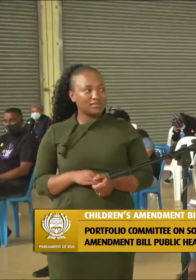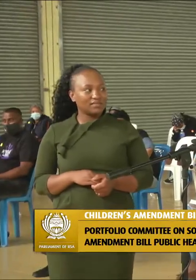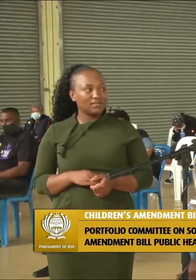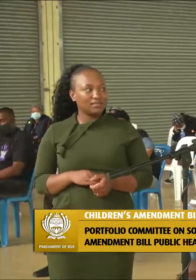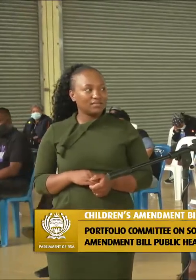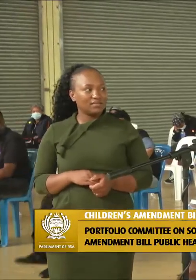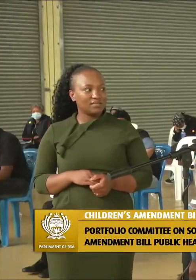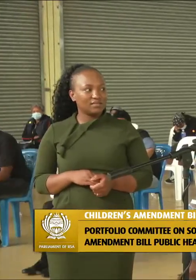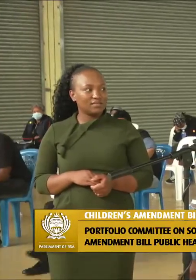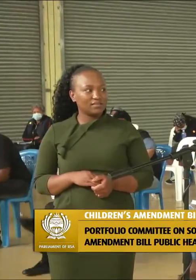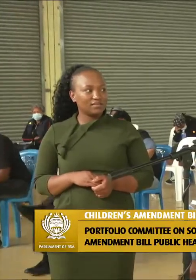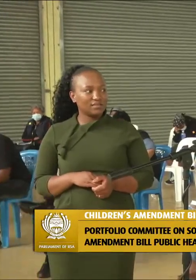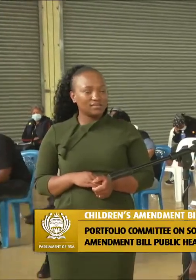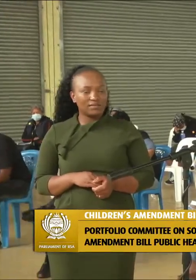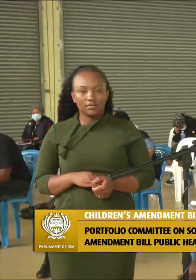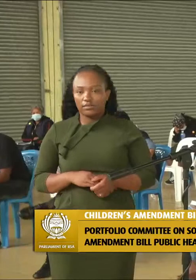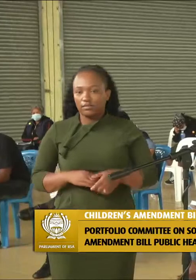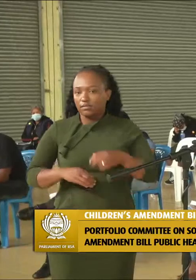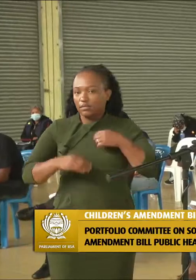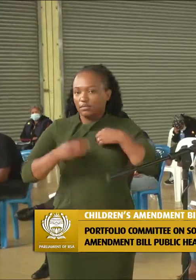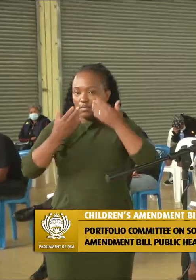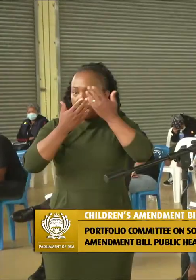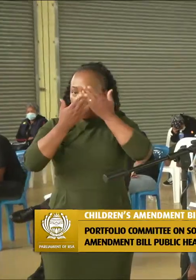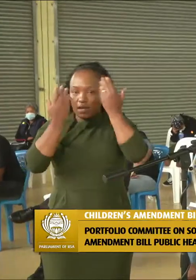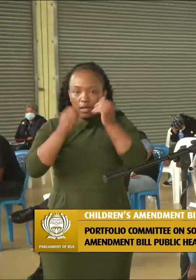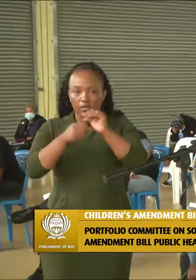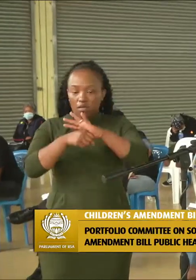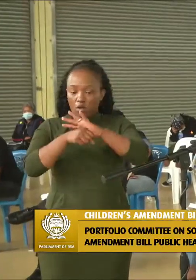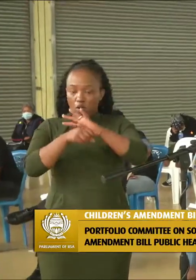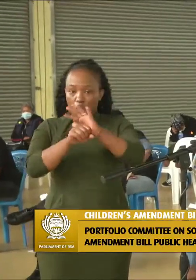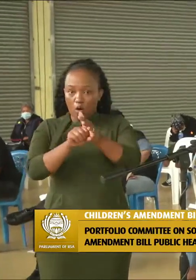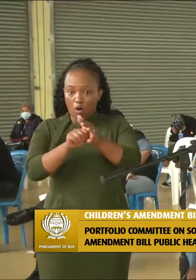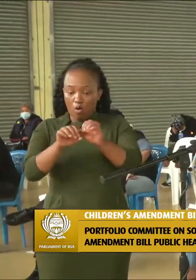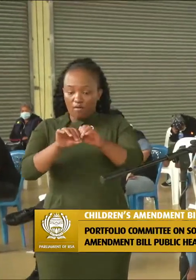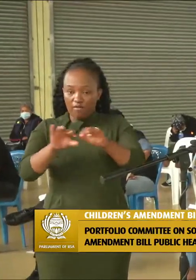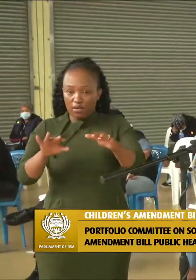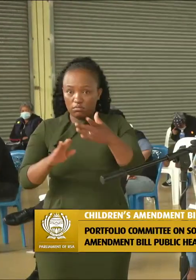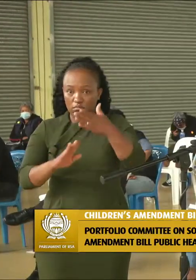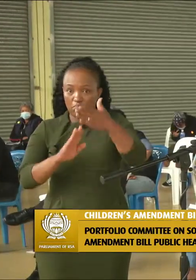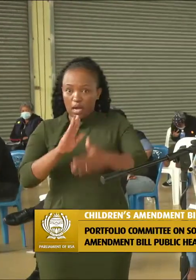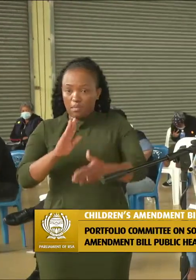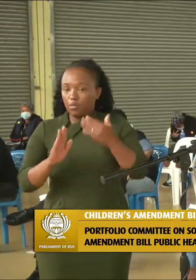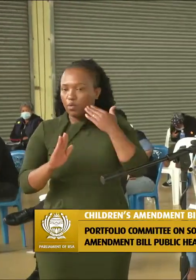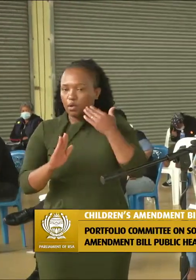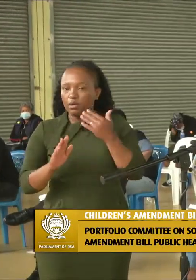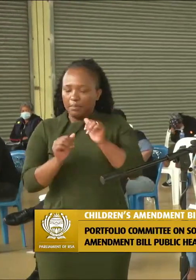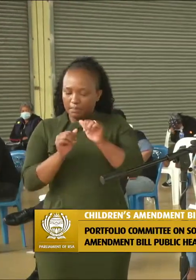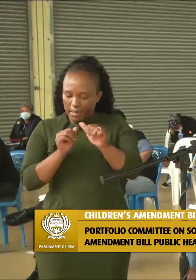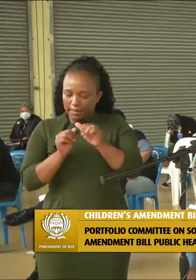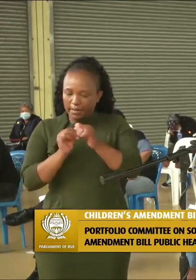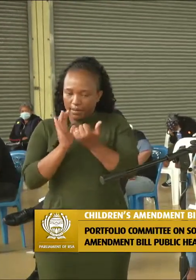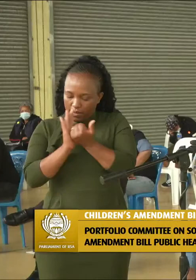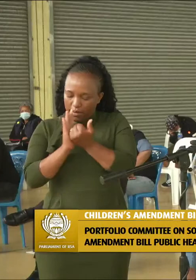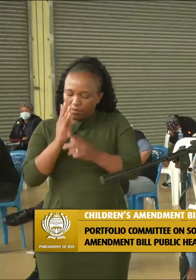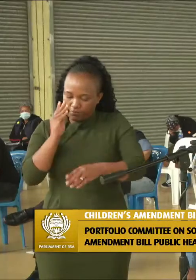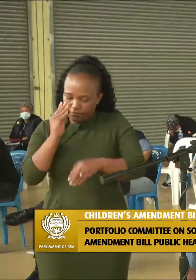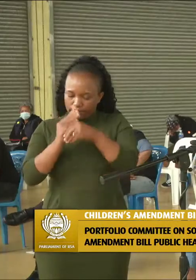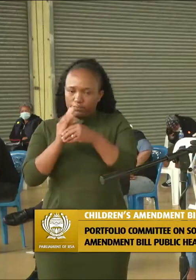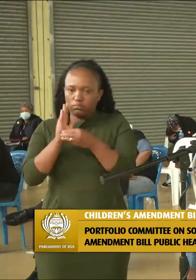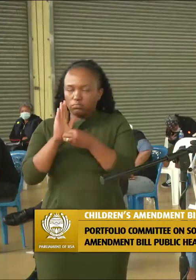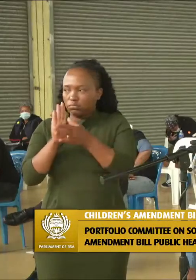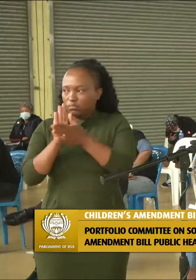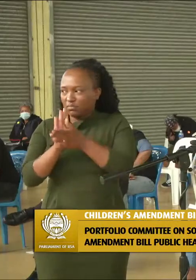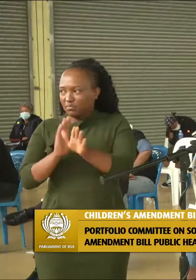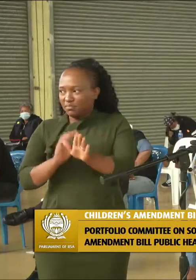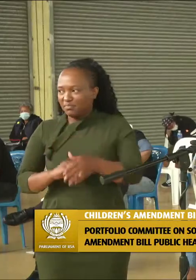ngempela ngicelisa ukuthi angiyazi iCovid yophela nini. Manje ingeneke lapha kwi-act. Uyazi ke